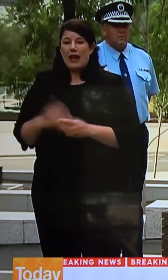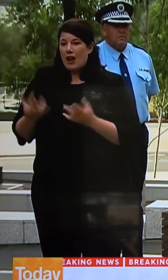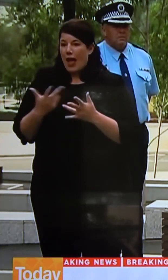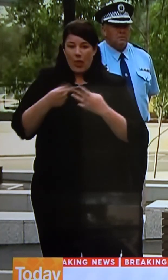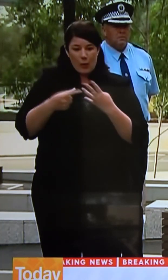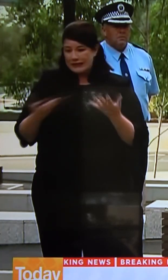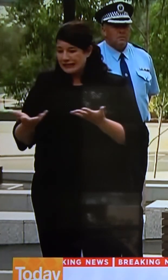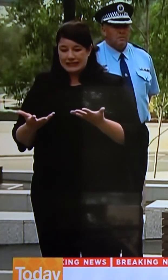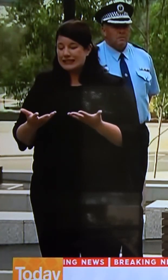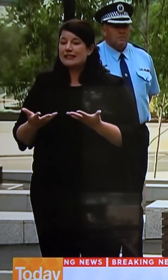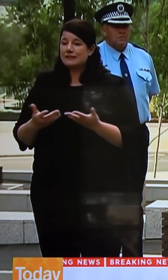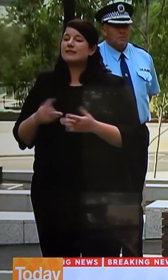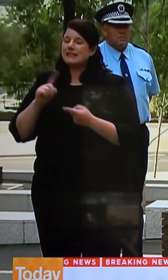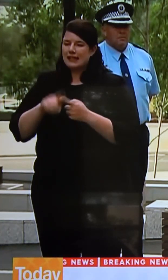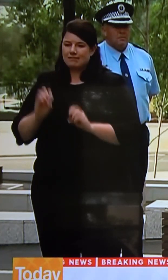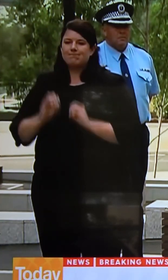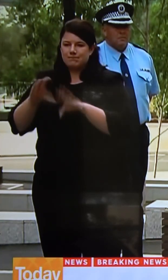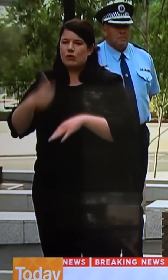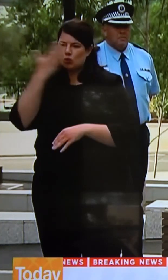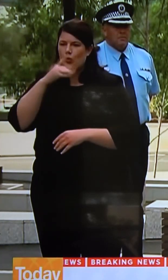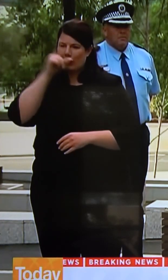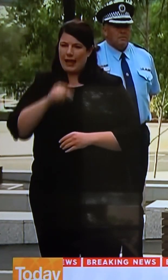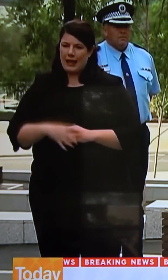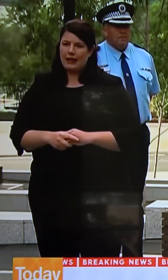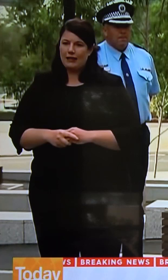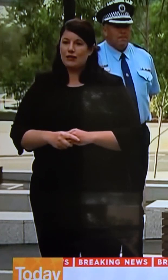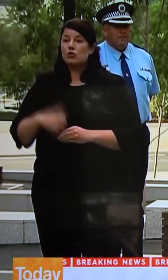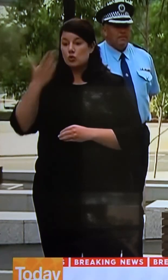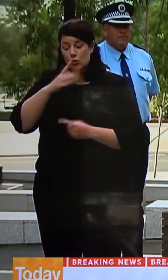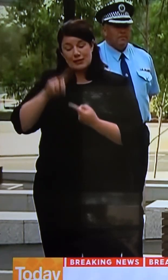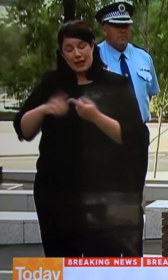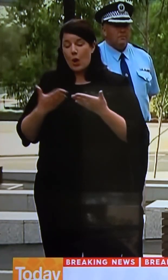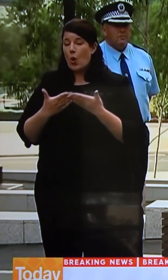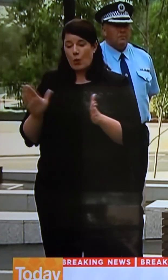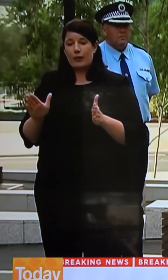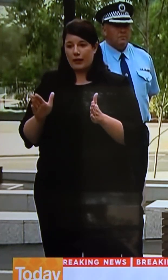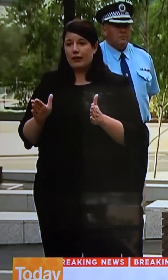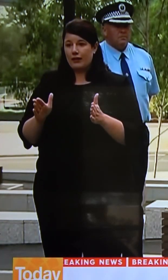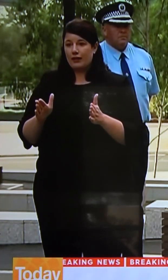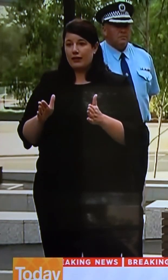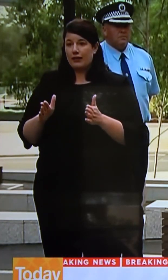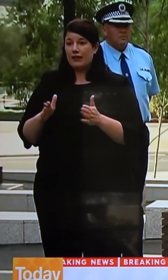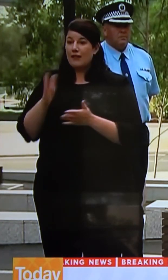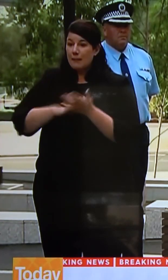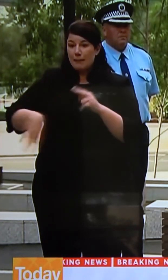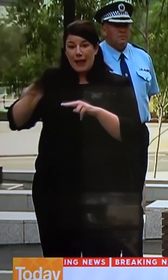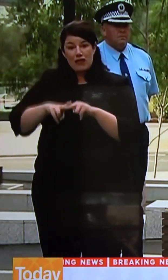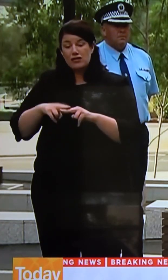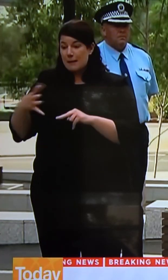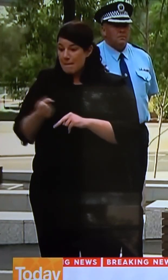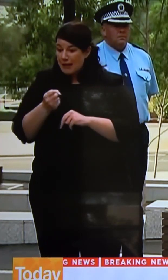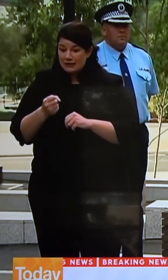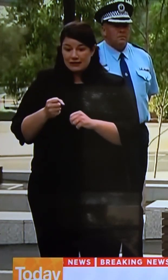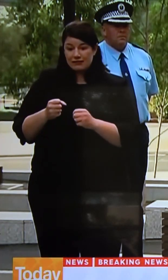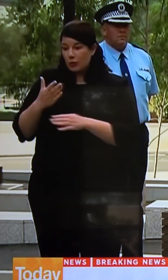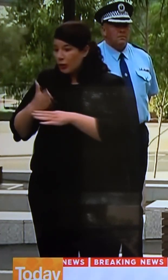no option, the school is safe for children to attend. Schools will remain open, and for those children who have no option, whose parents have no option,